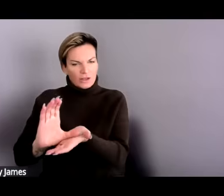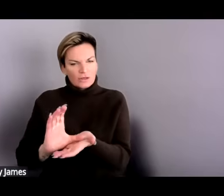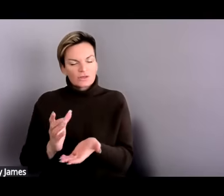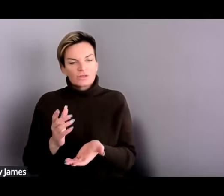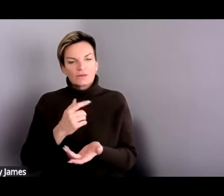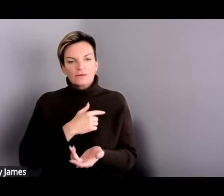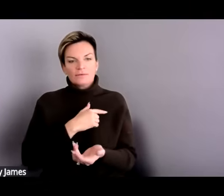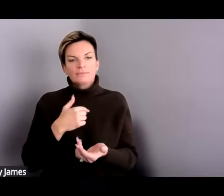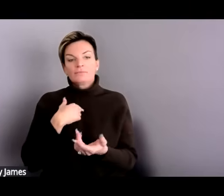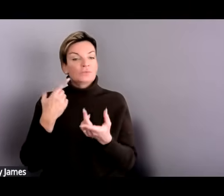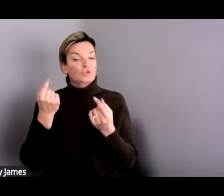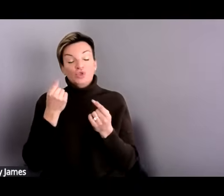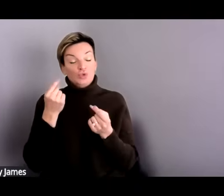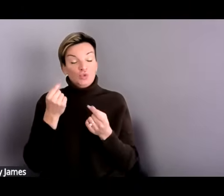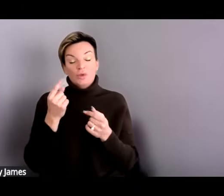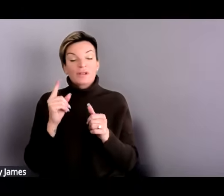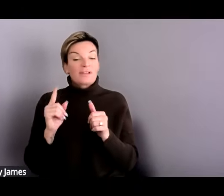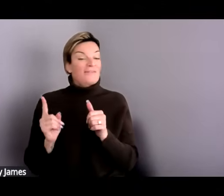first step